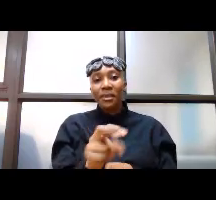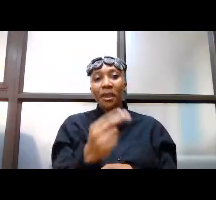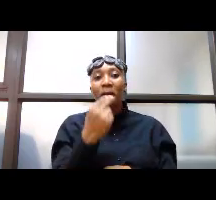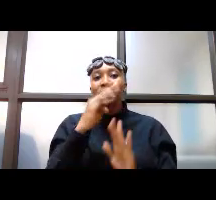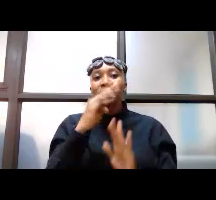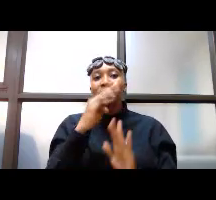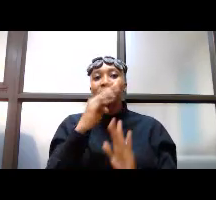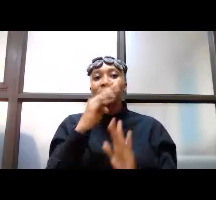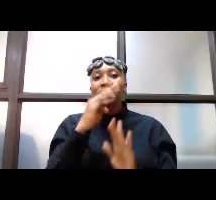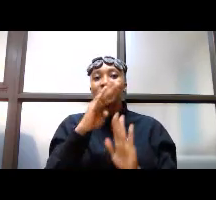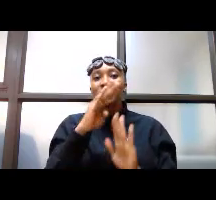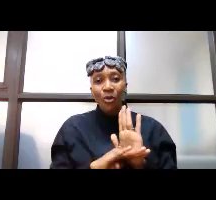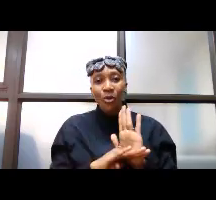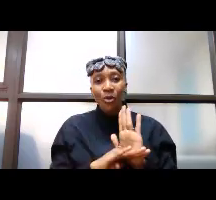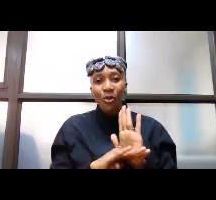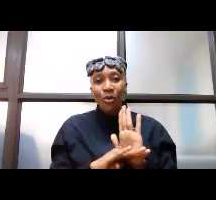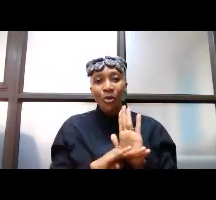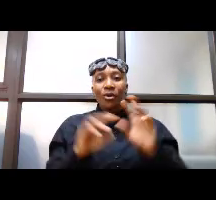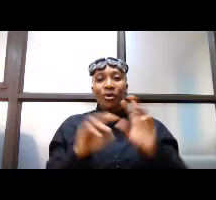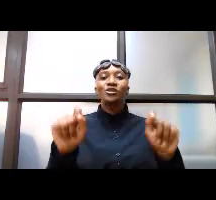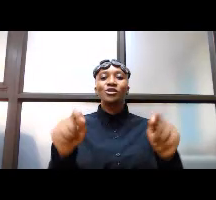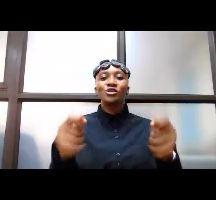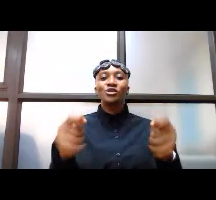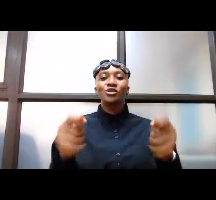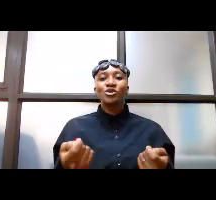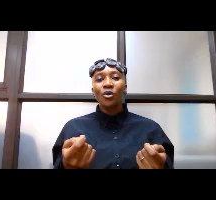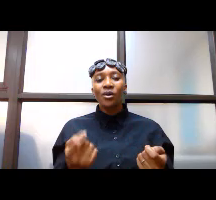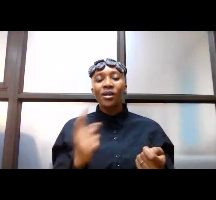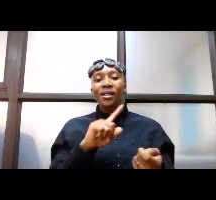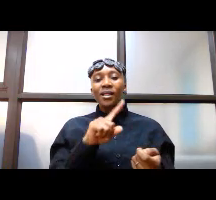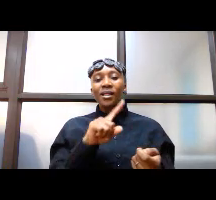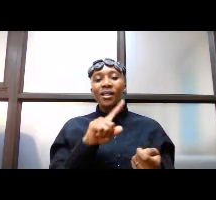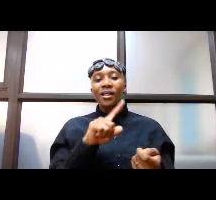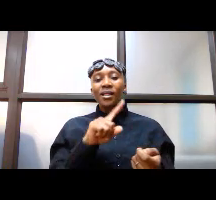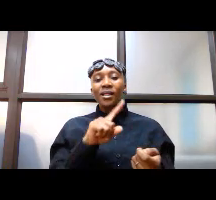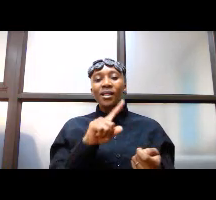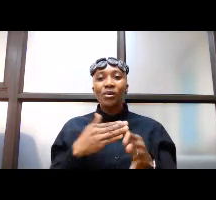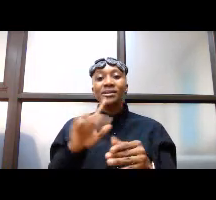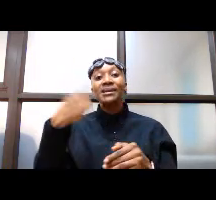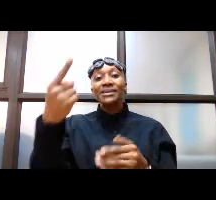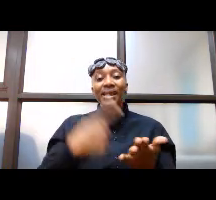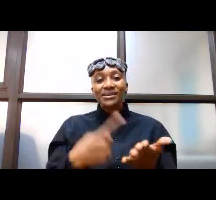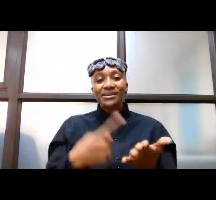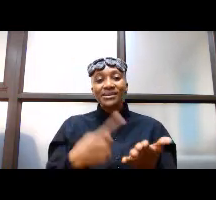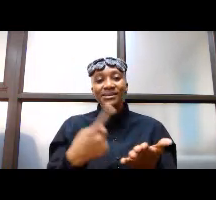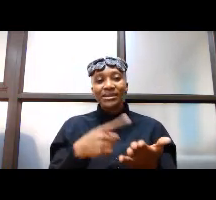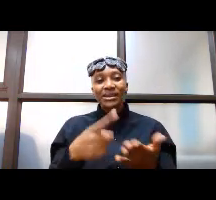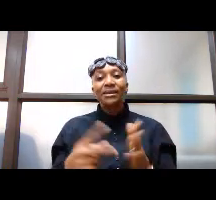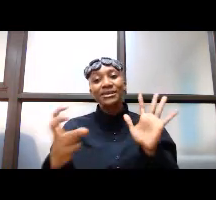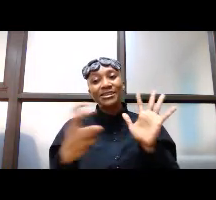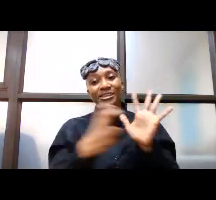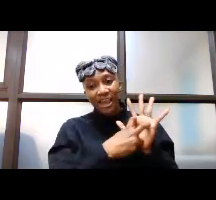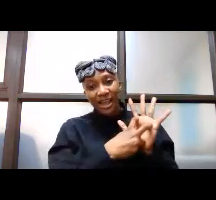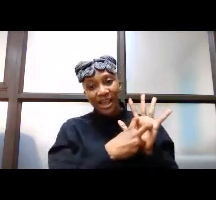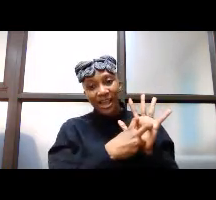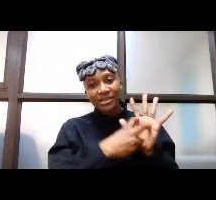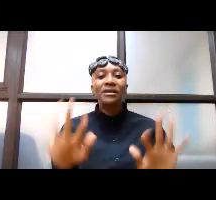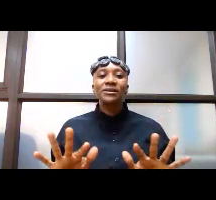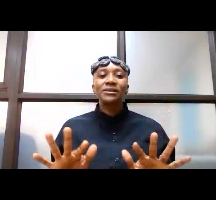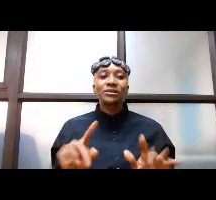All right, so let's end that there, because the next section is when he has gotten his charger. So let me stop this and we'll go to the second part.